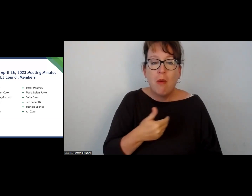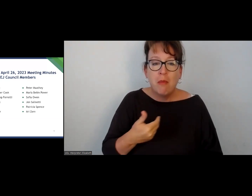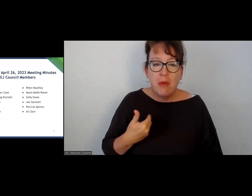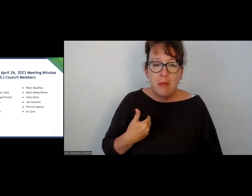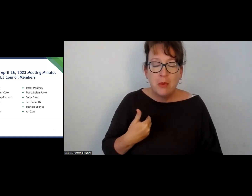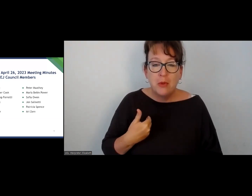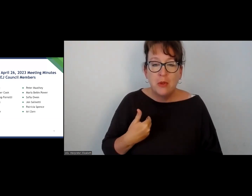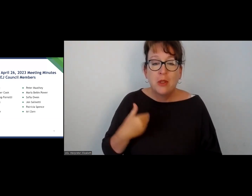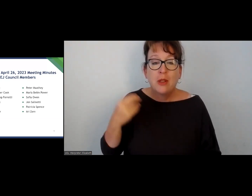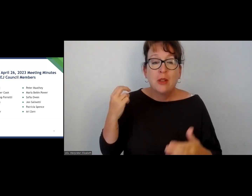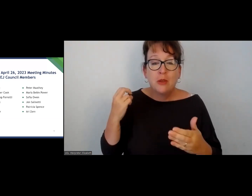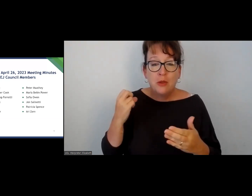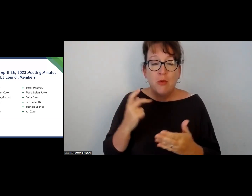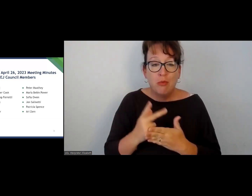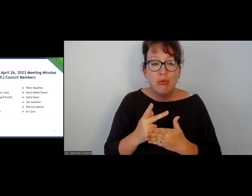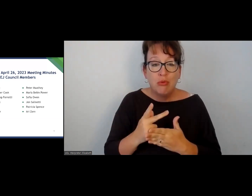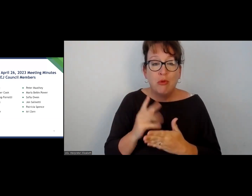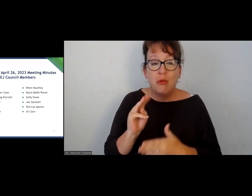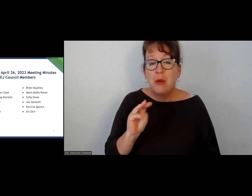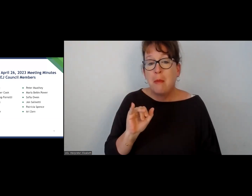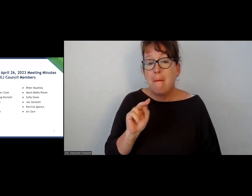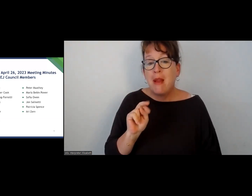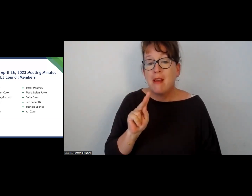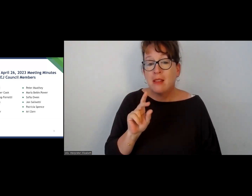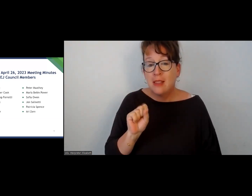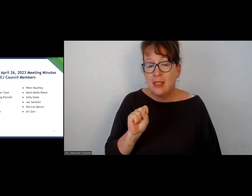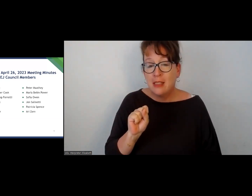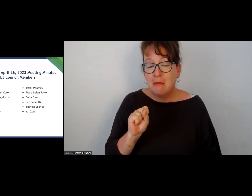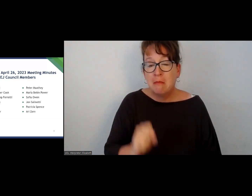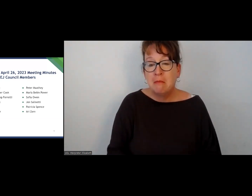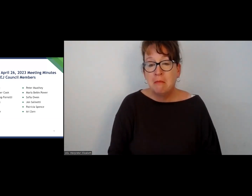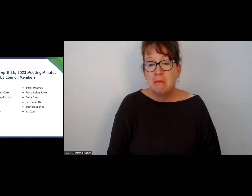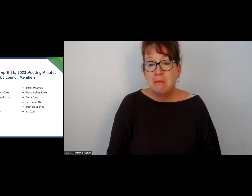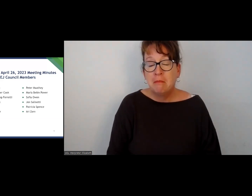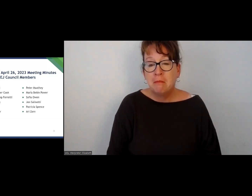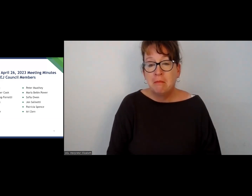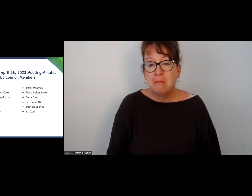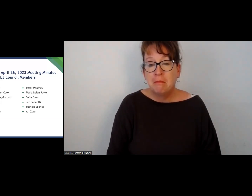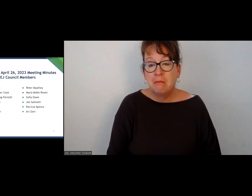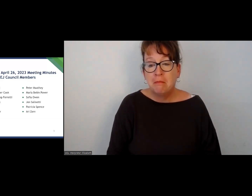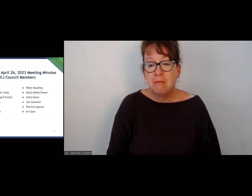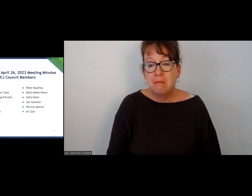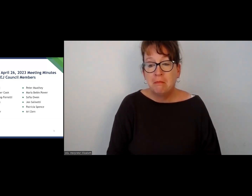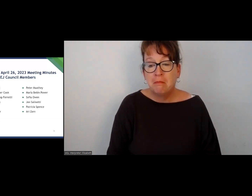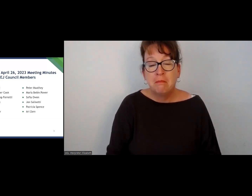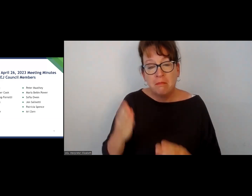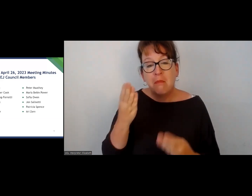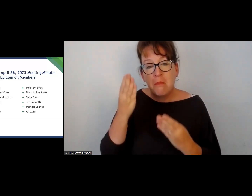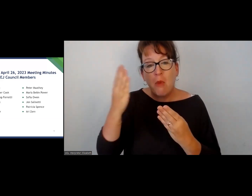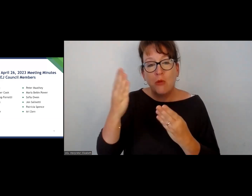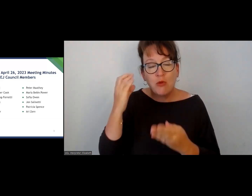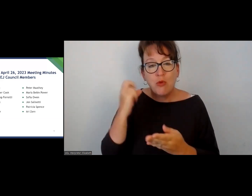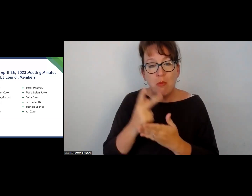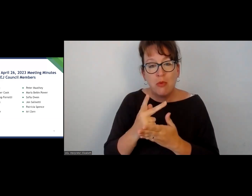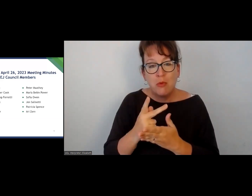motion on Zoom, if you we move to approve the minutes. Can I get a